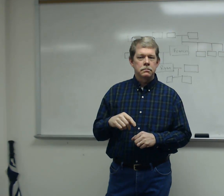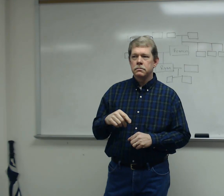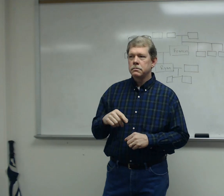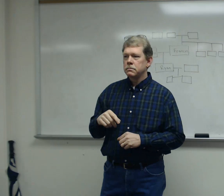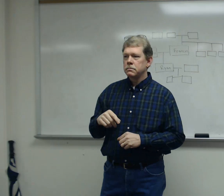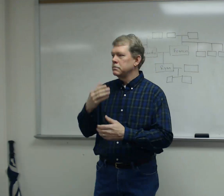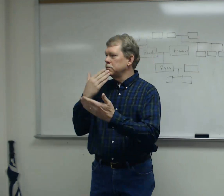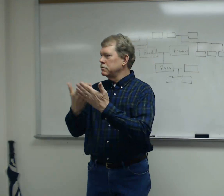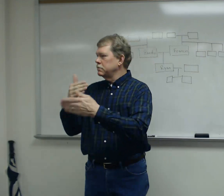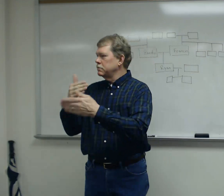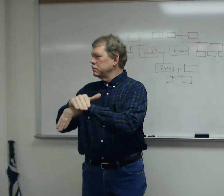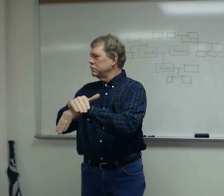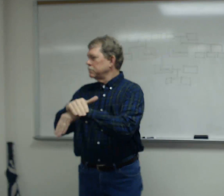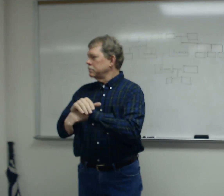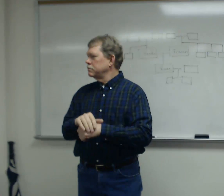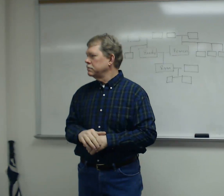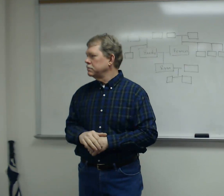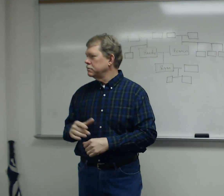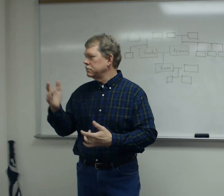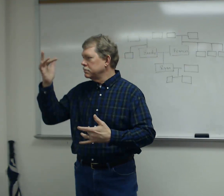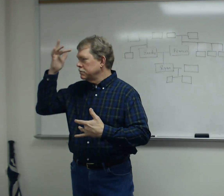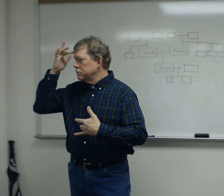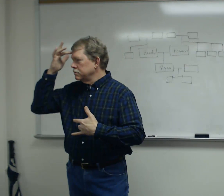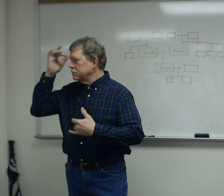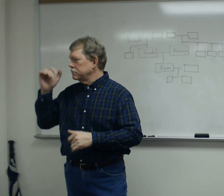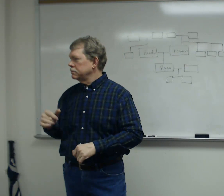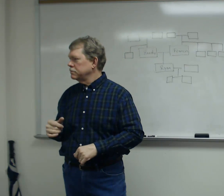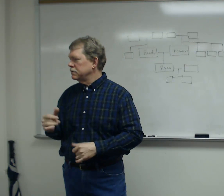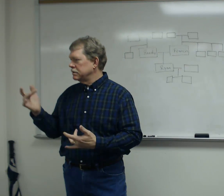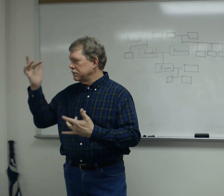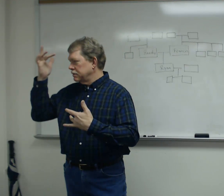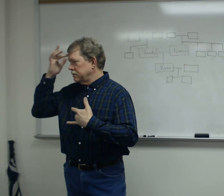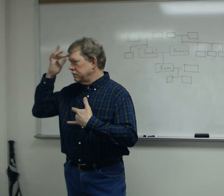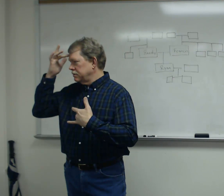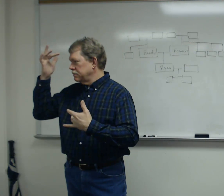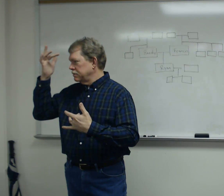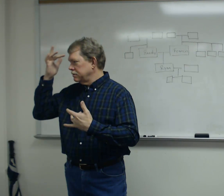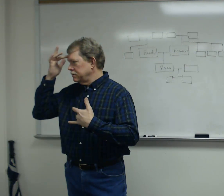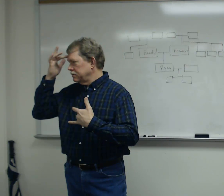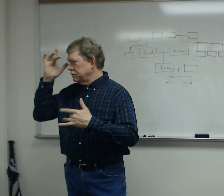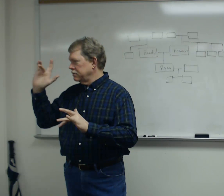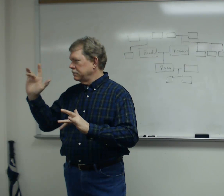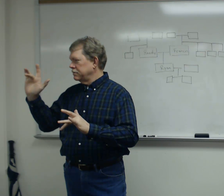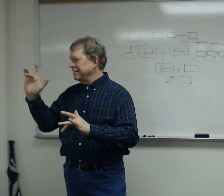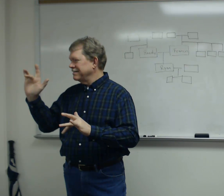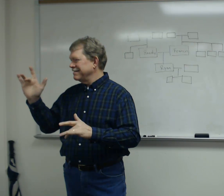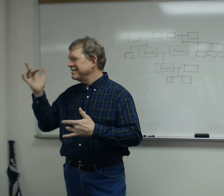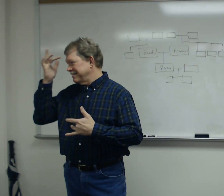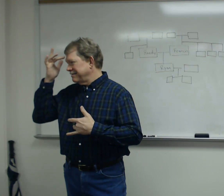So sick is with your middle finger. Middle finger. Yes. Two hands,